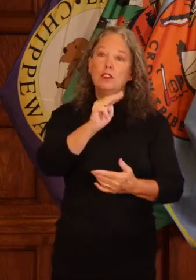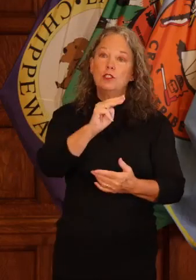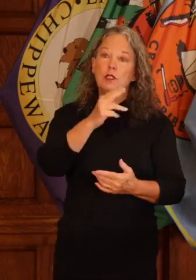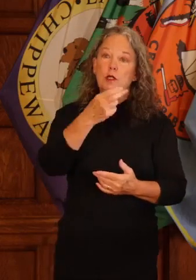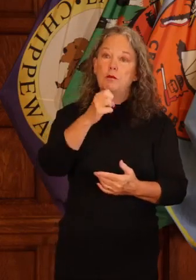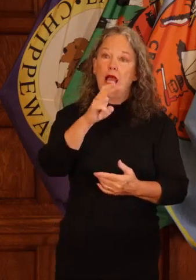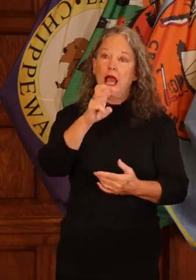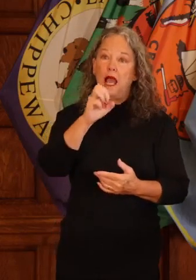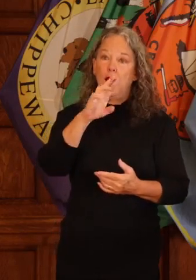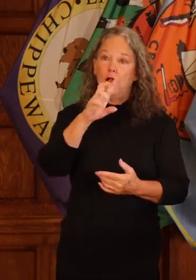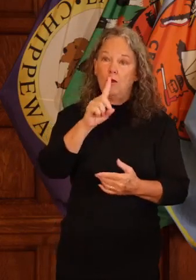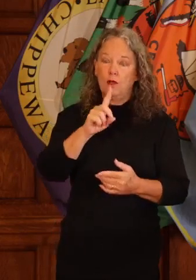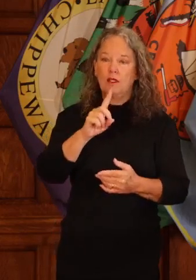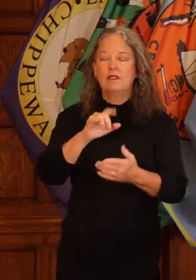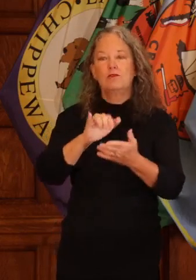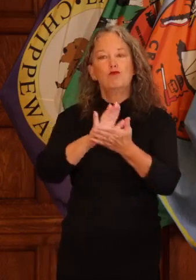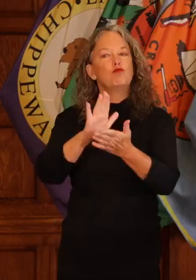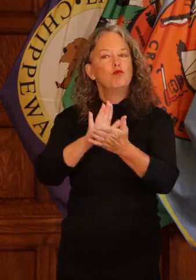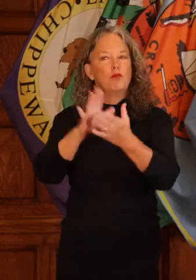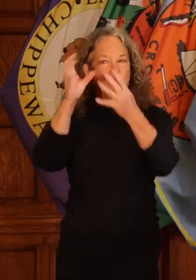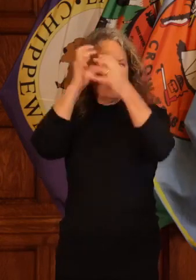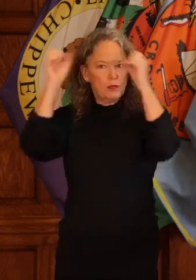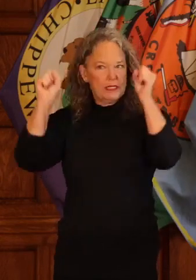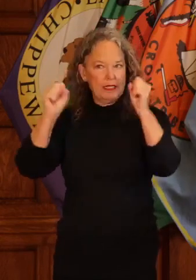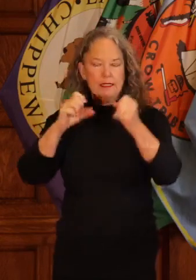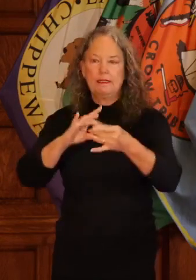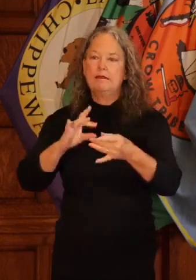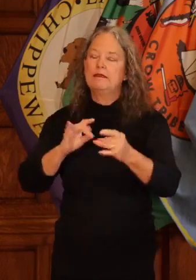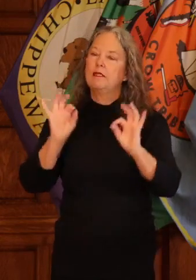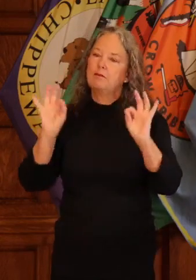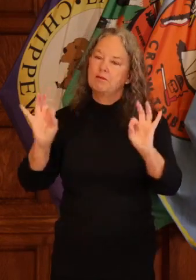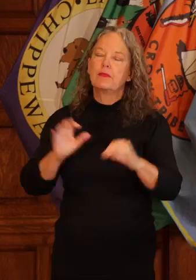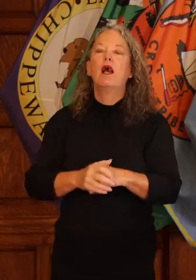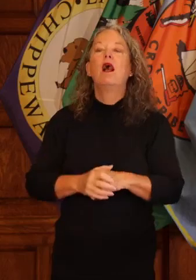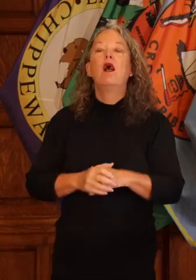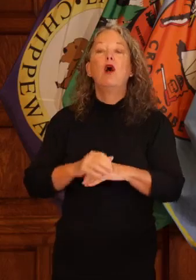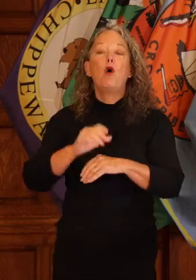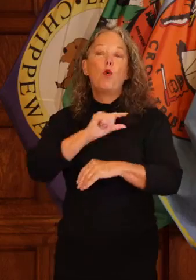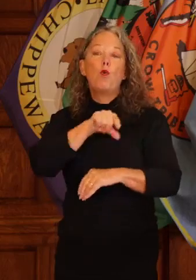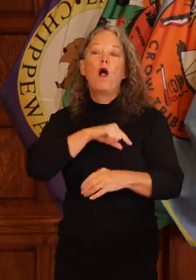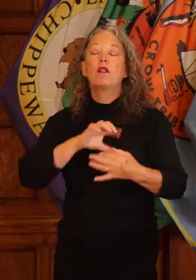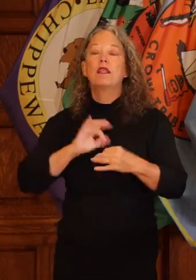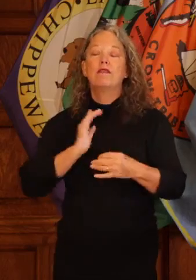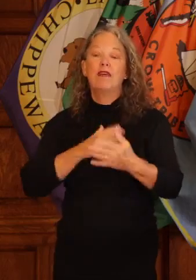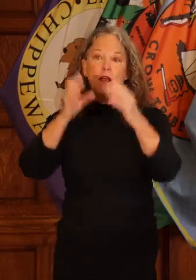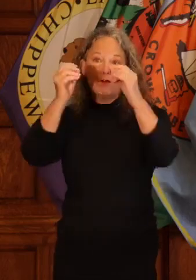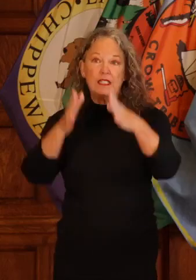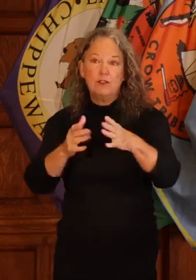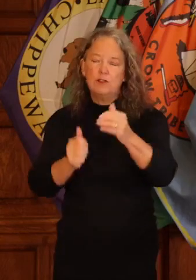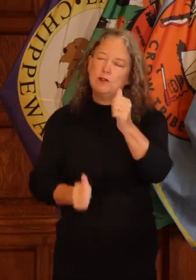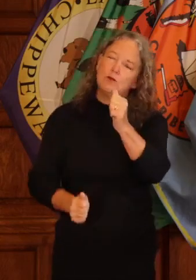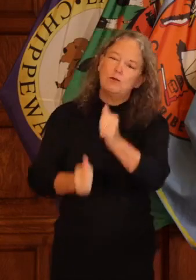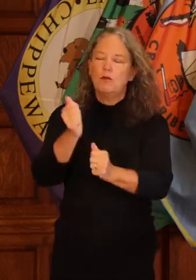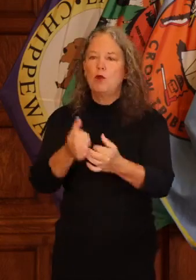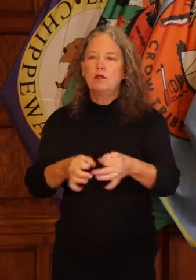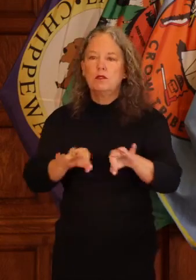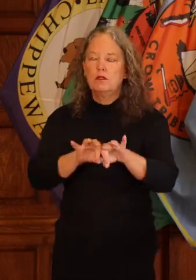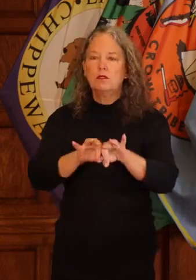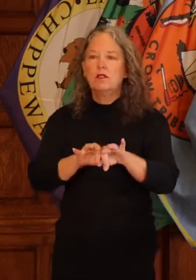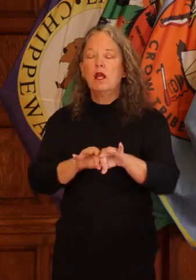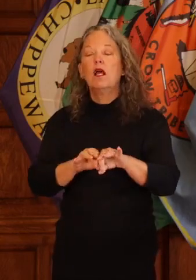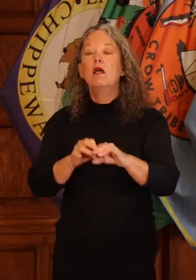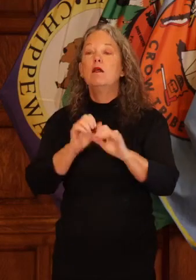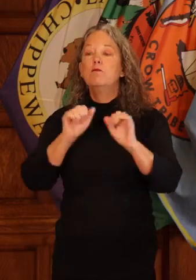Bonner School District Superintendent, put it best, quote, "The quality of our teachers matters most. Being able